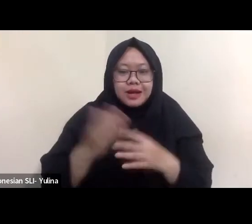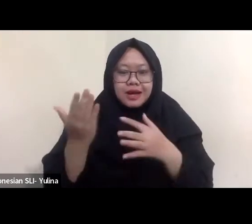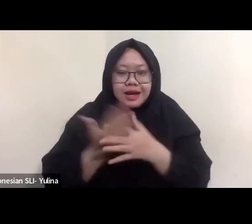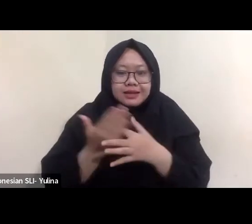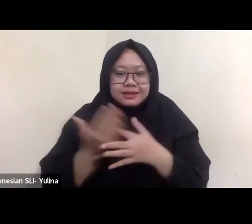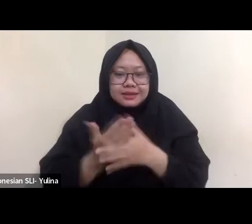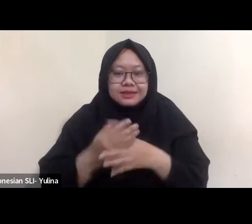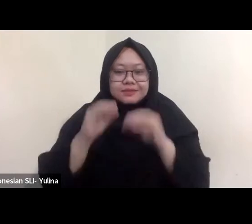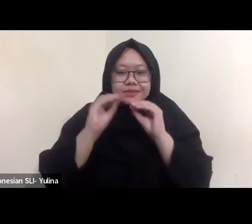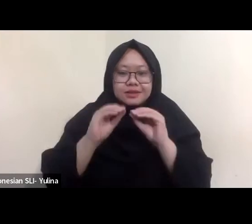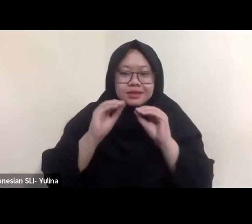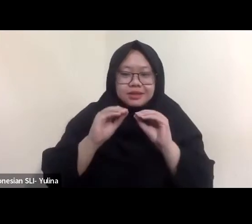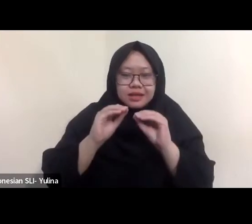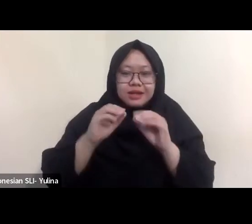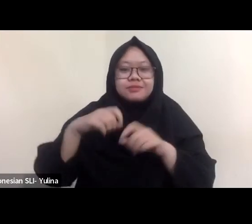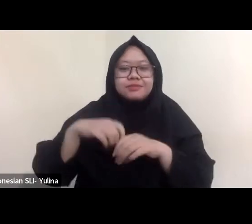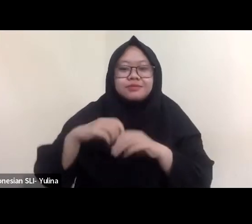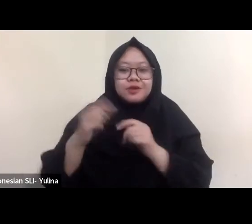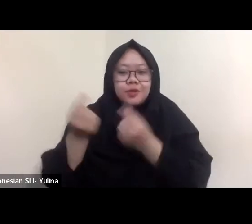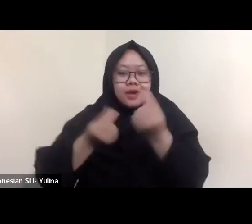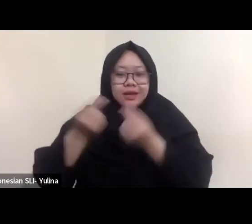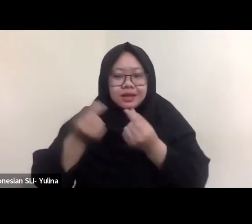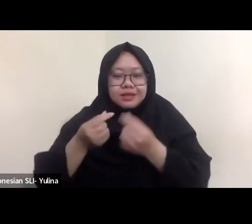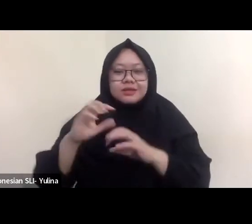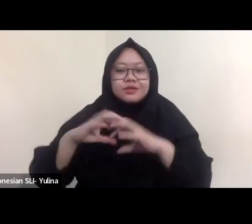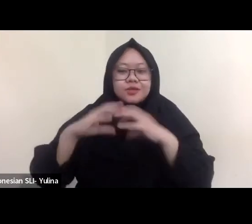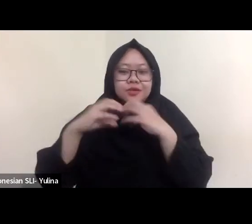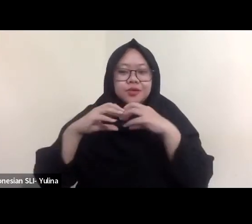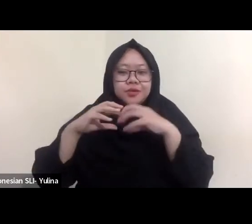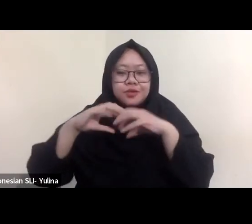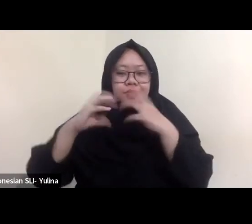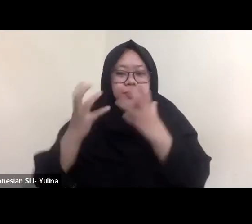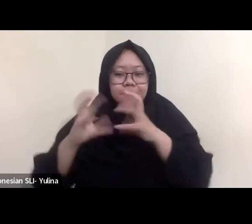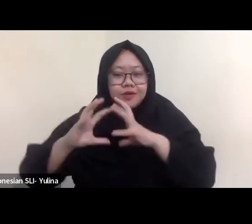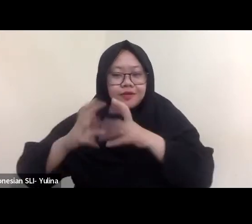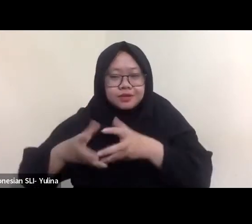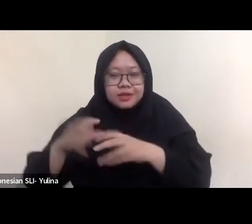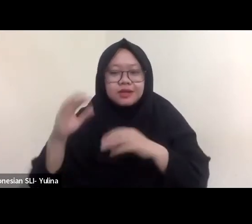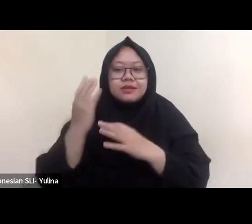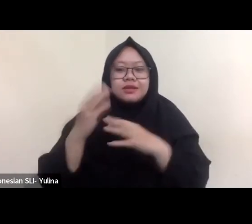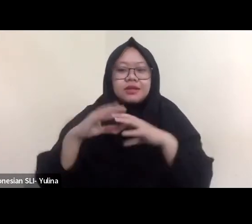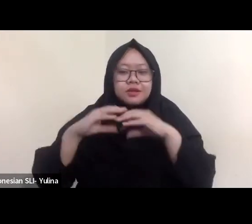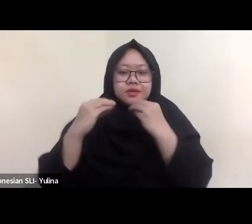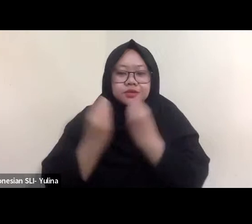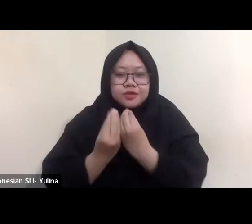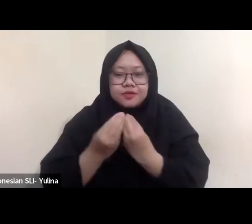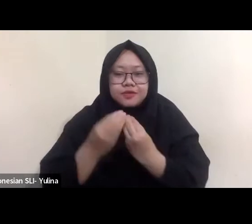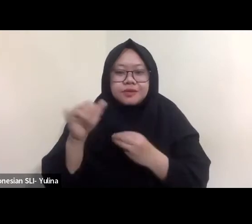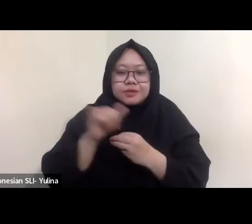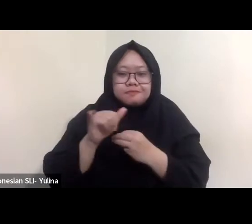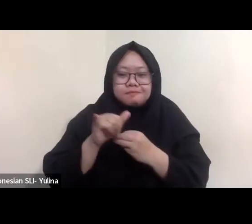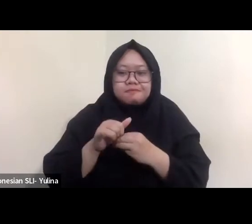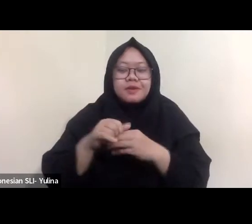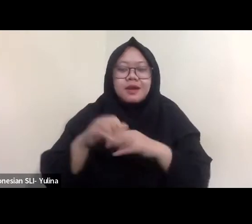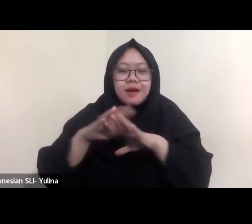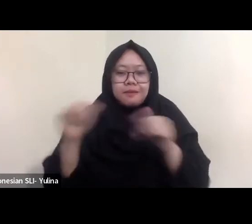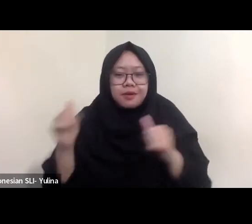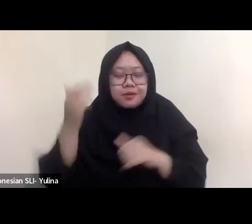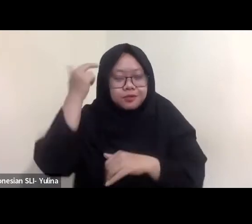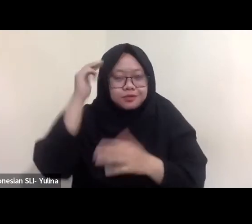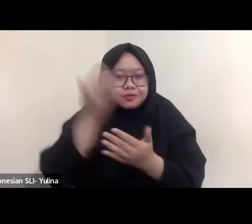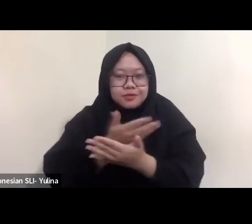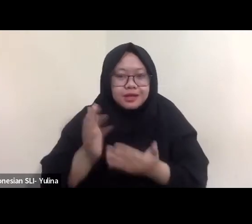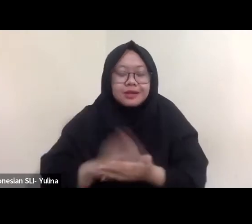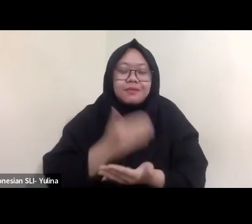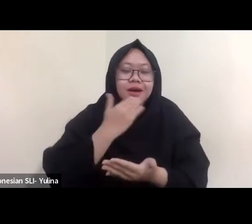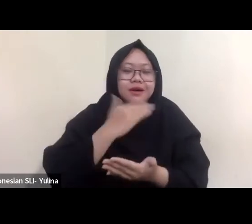part of C20 Global Webinar Series held by Education, Digitalization, and Civic Space Working Group. Thank you to all of you who are attending